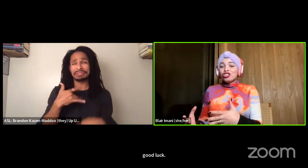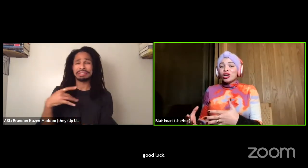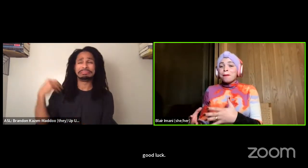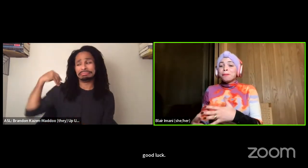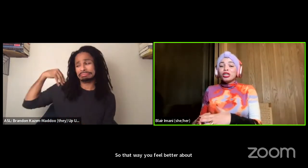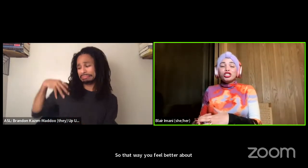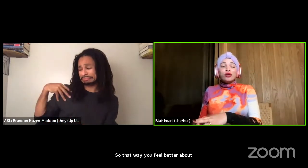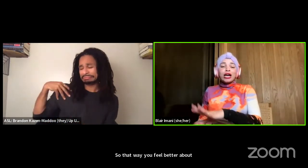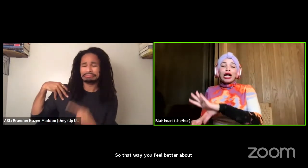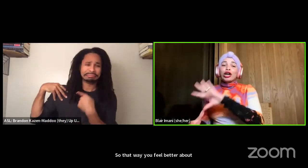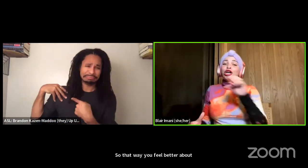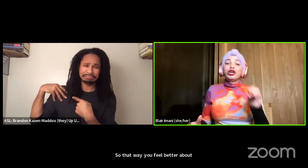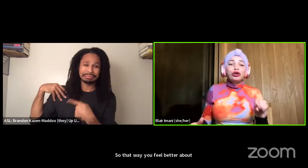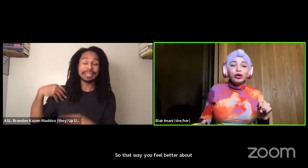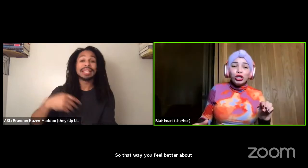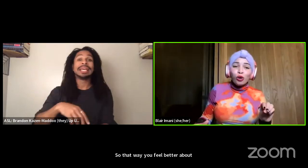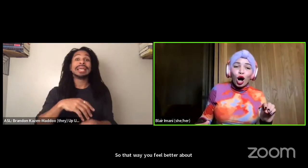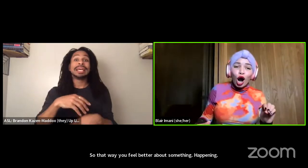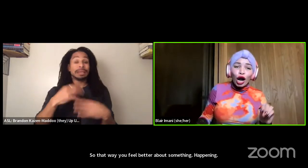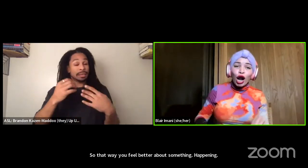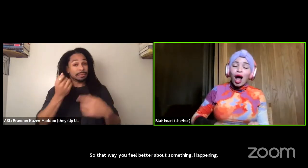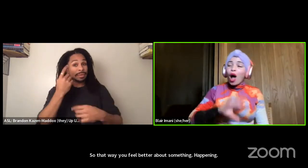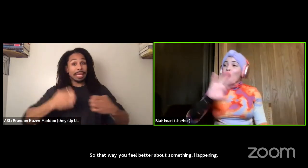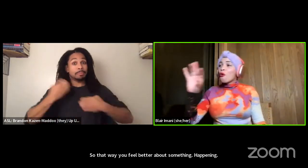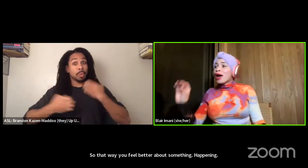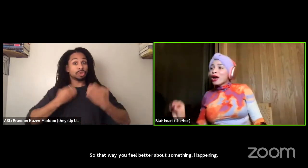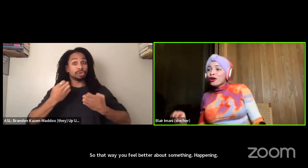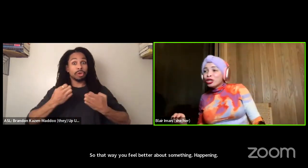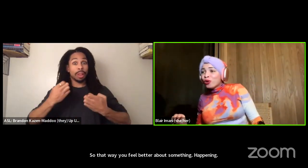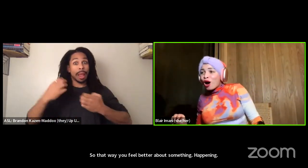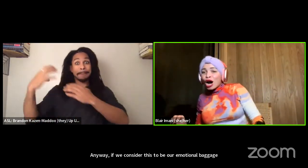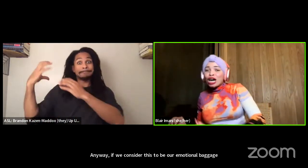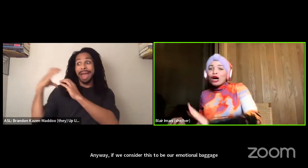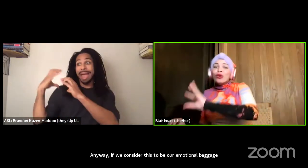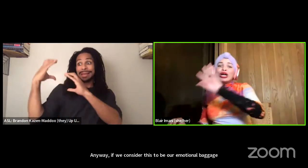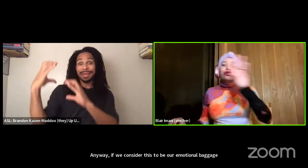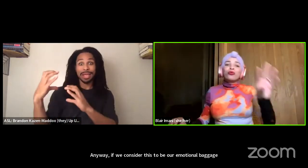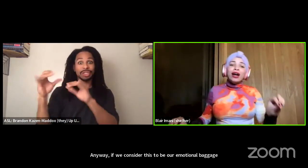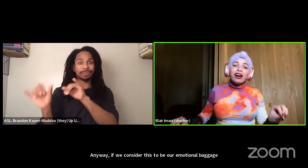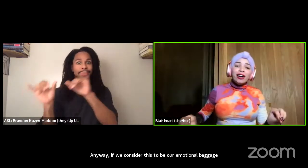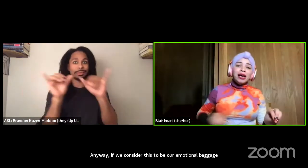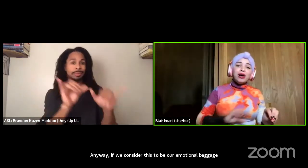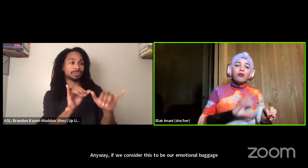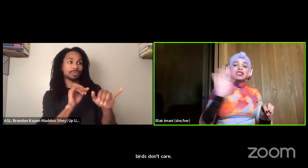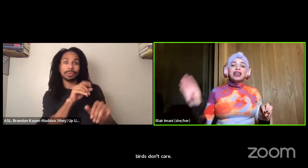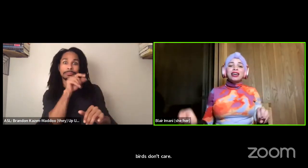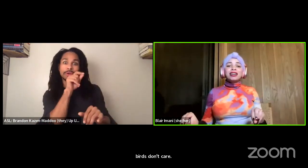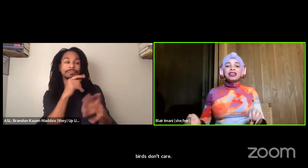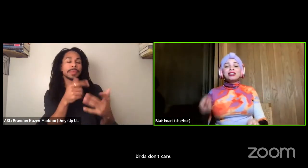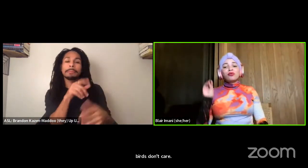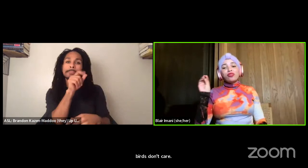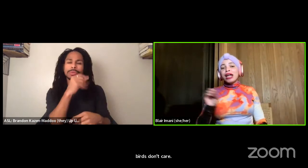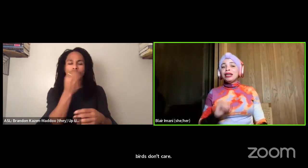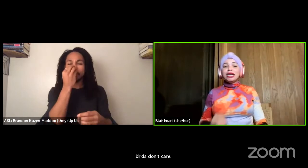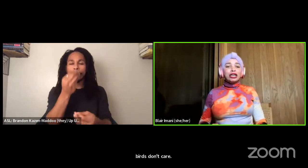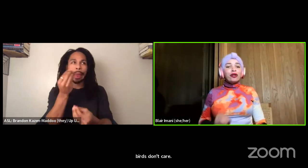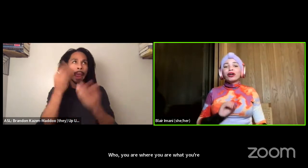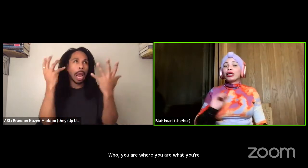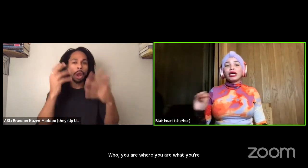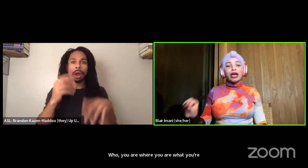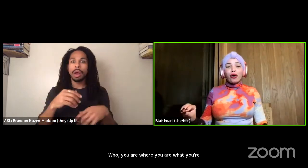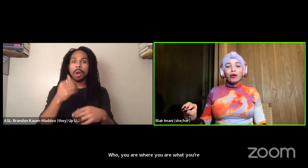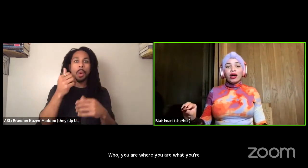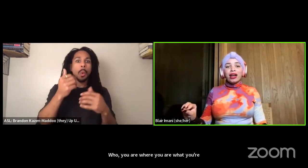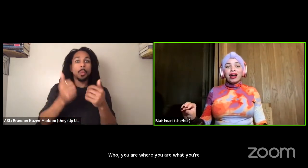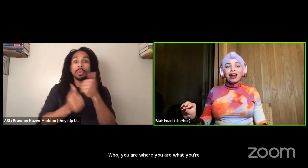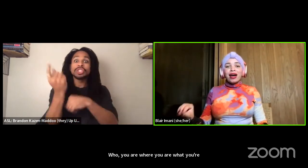emotional baggage, birds don't care who you are, where you are, what you're wearing, what day it is. When they need to go,